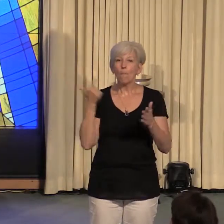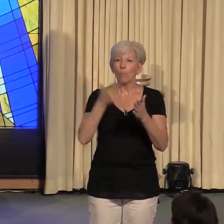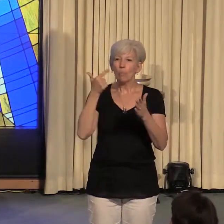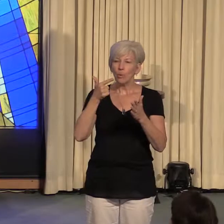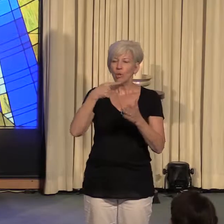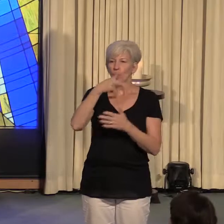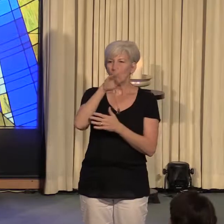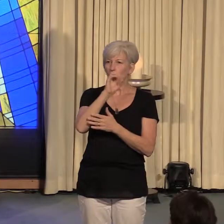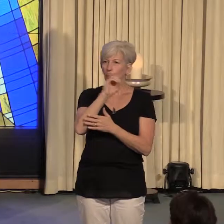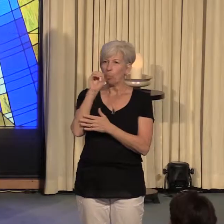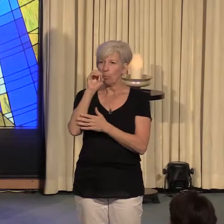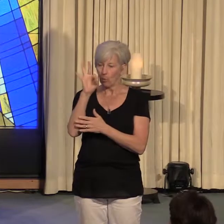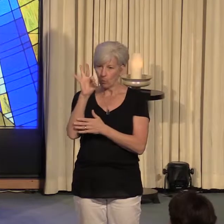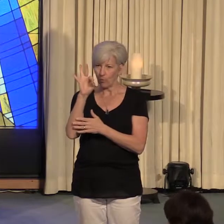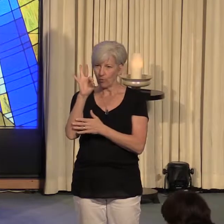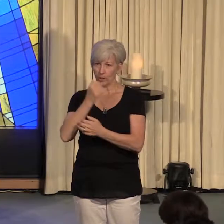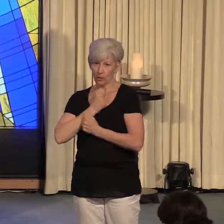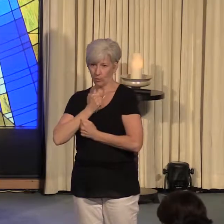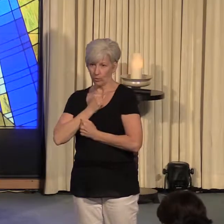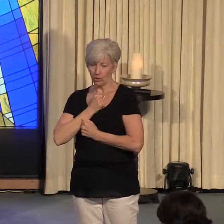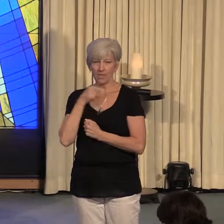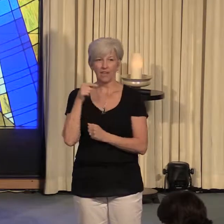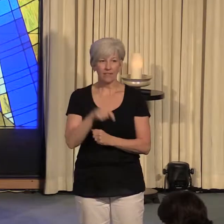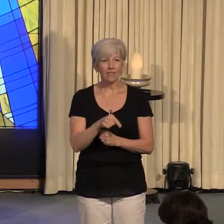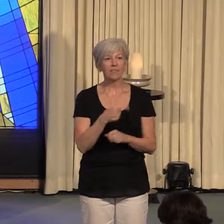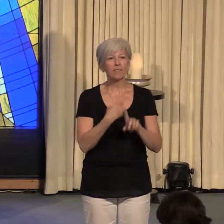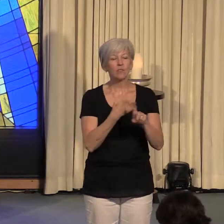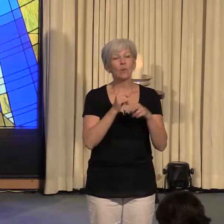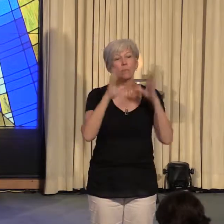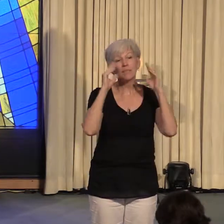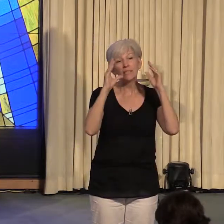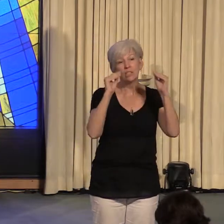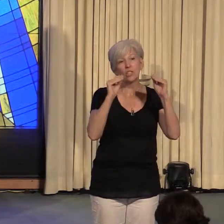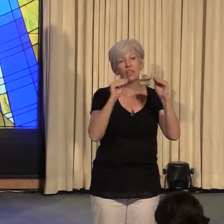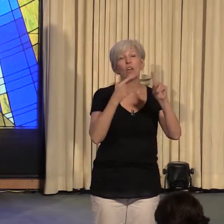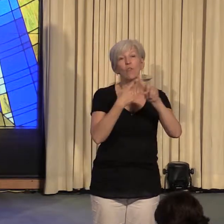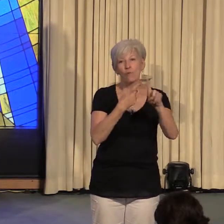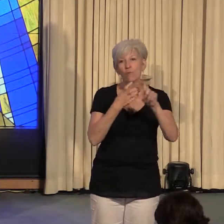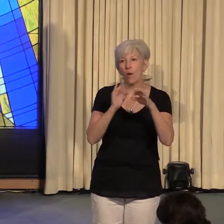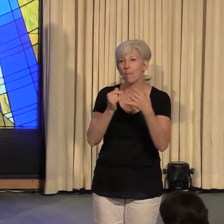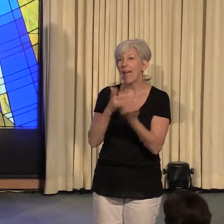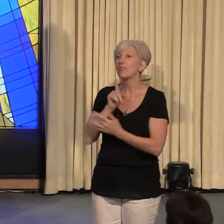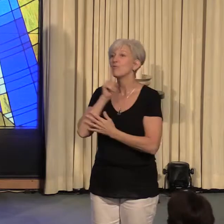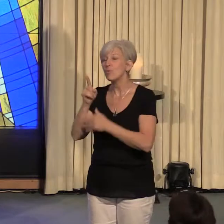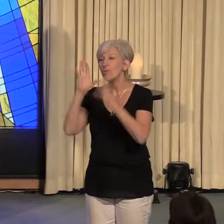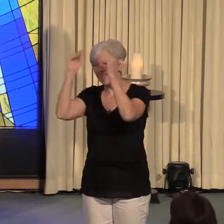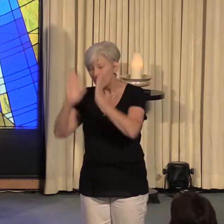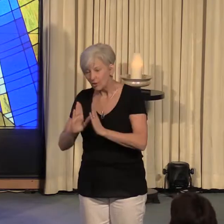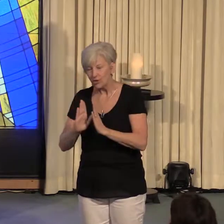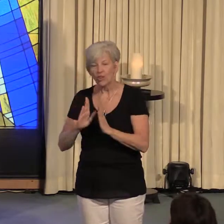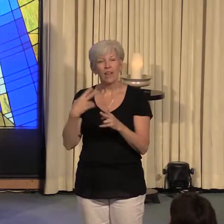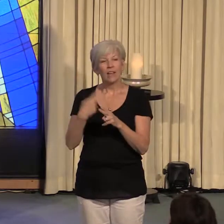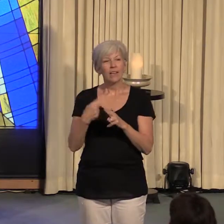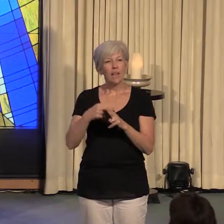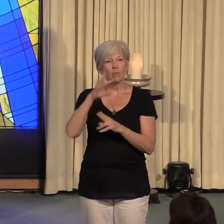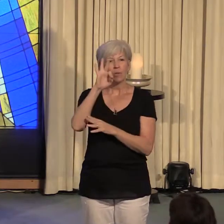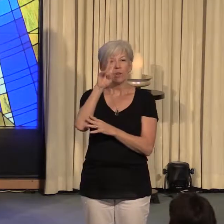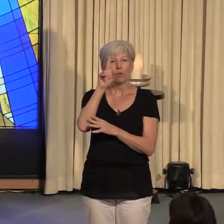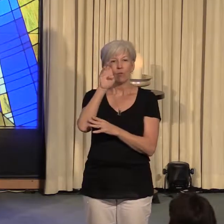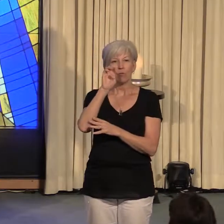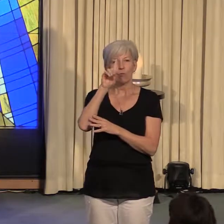And this is from the teaching by a truth teacher, I can say that word, named Frederick